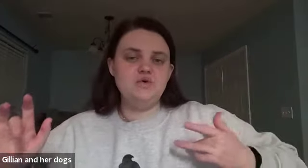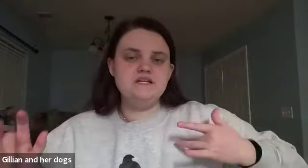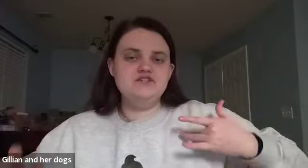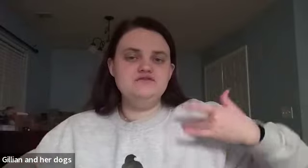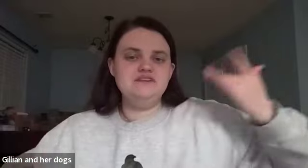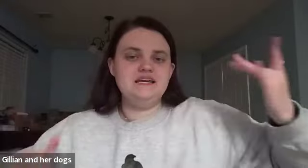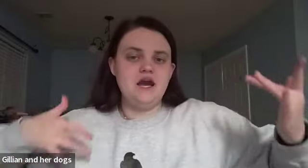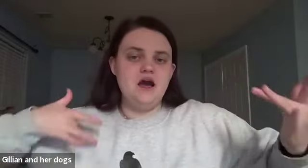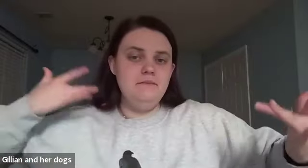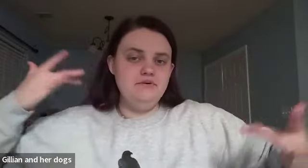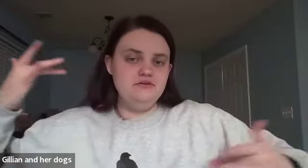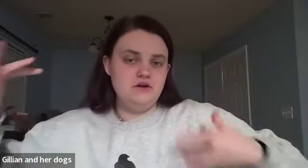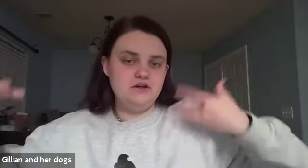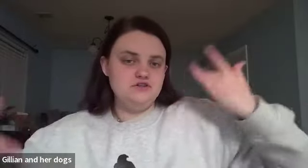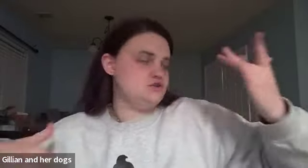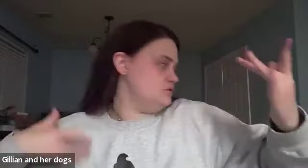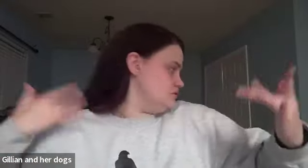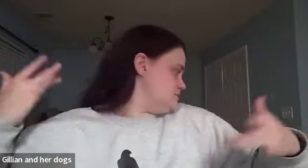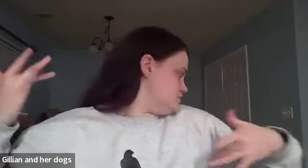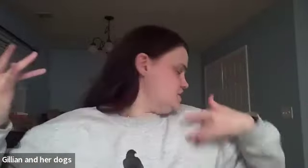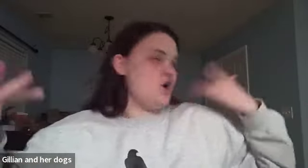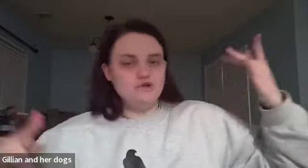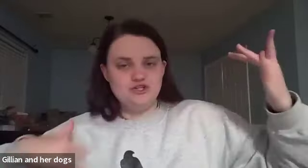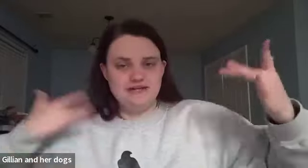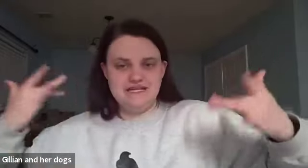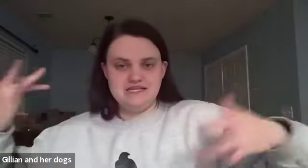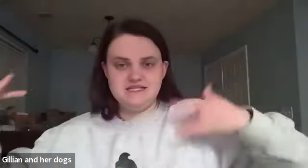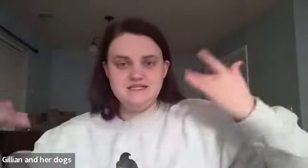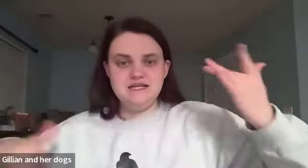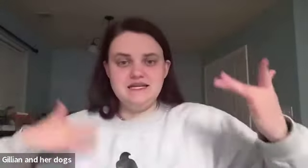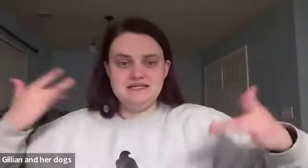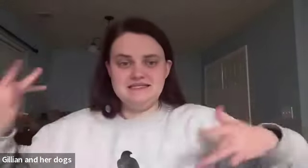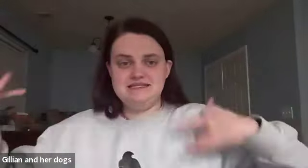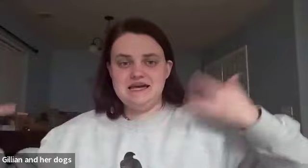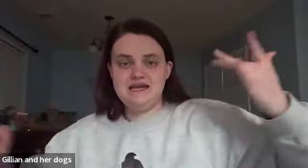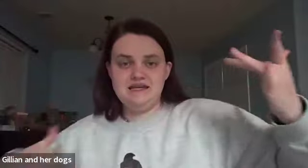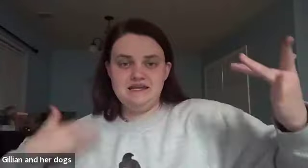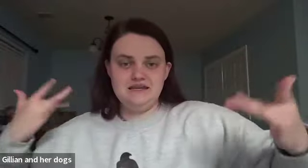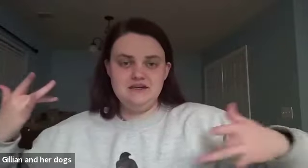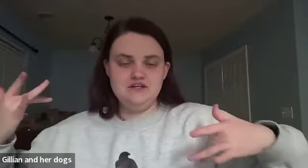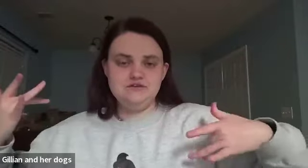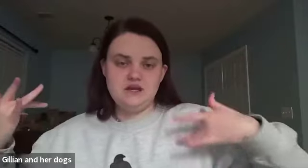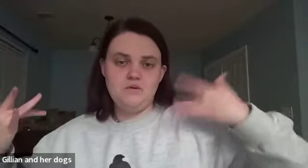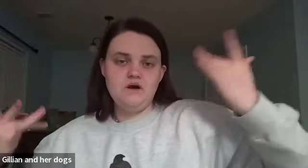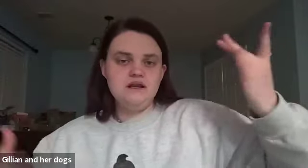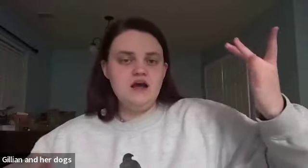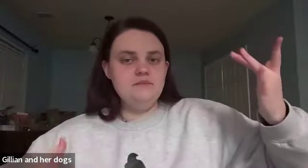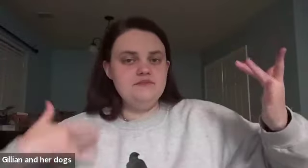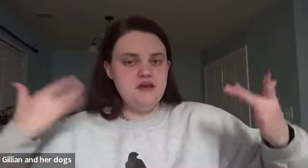you're going to flick up on your shoulder, but you're going to alternate it. Excited. So it's like one up, the